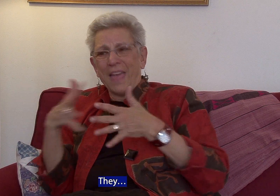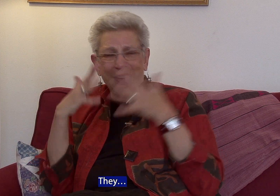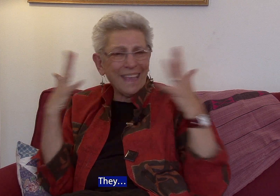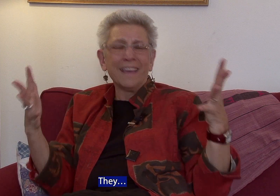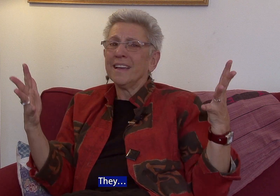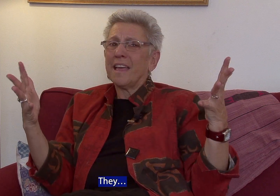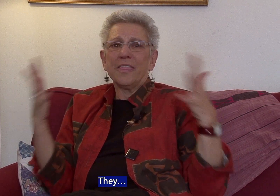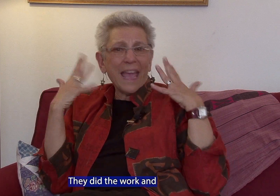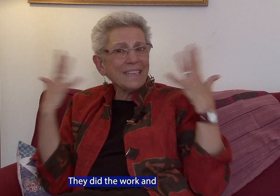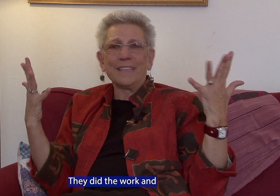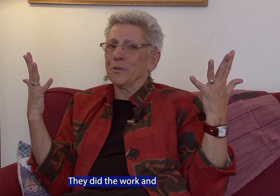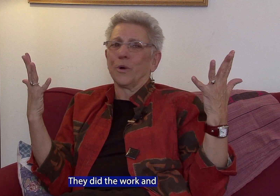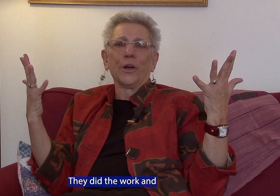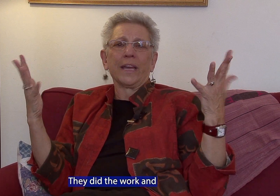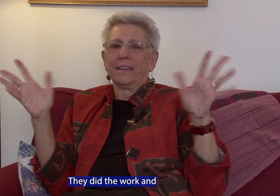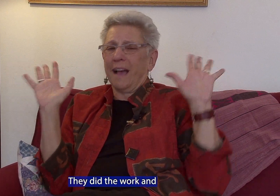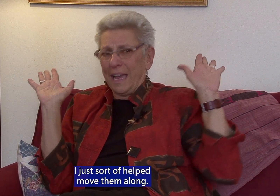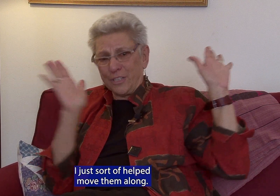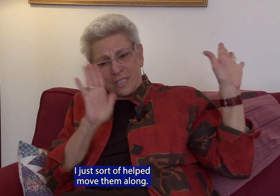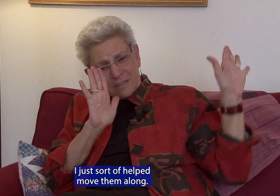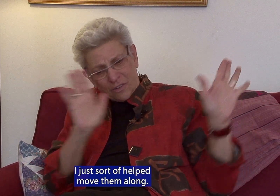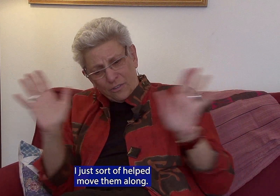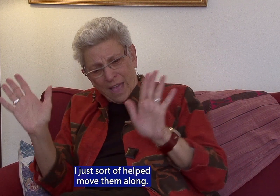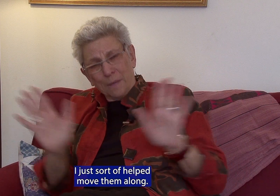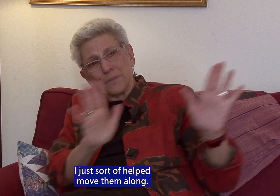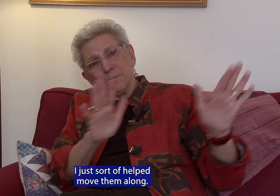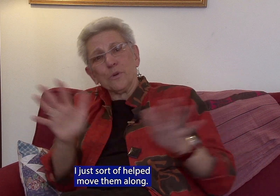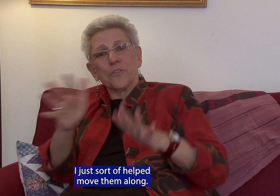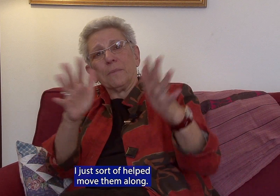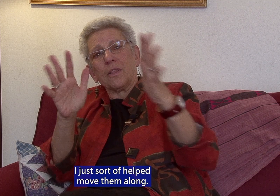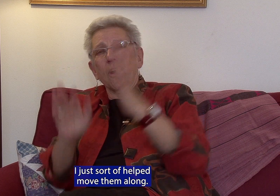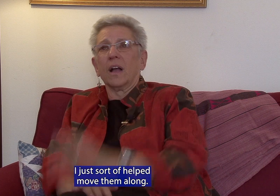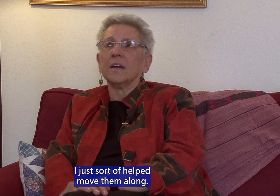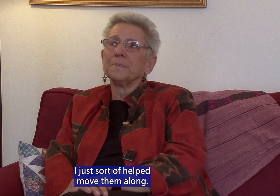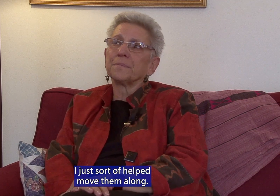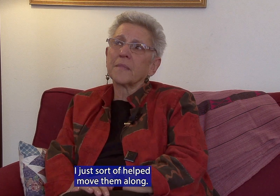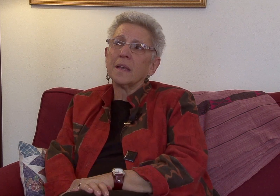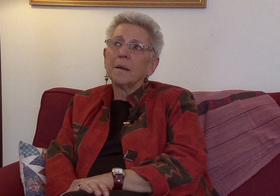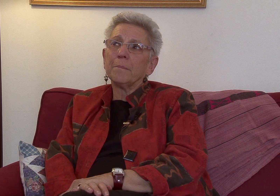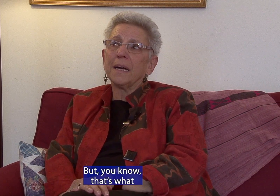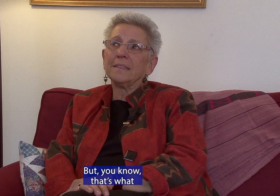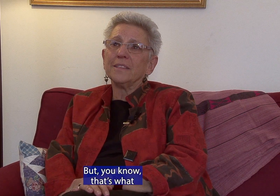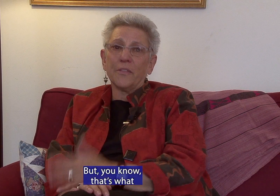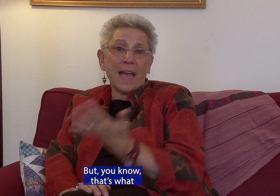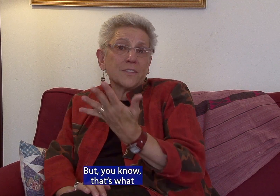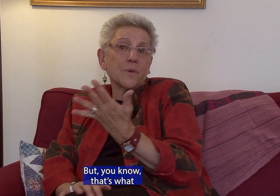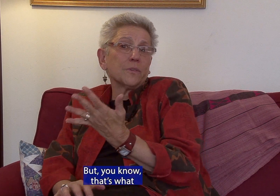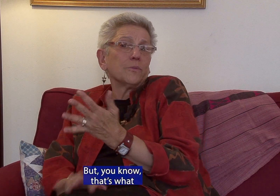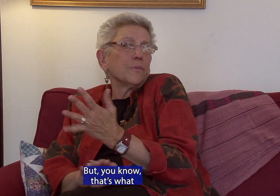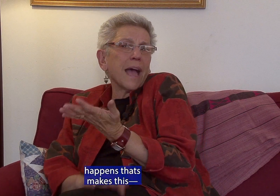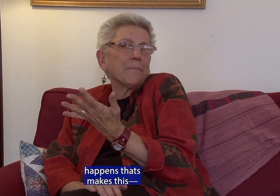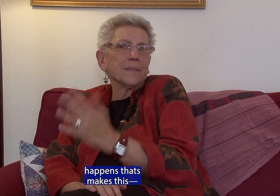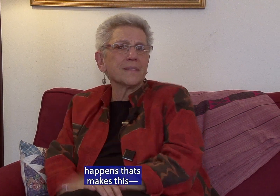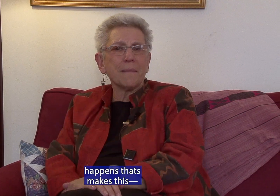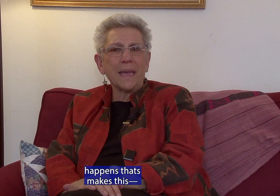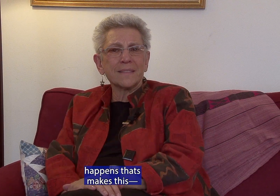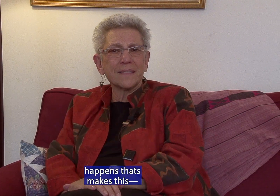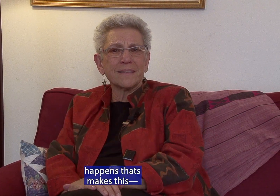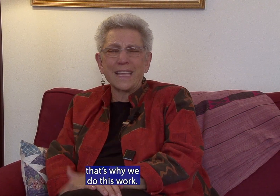They did the work, and I just sort of helped move them along. But, that's what happens that makes this, that's why